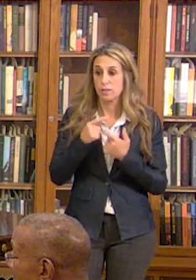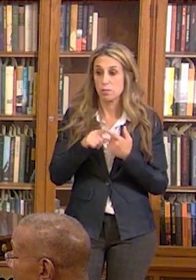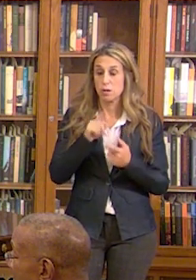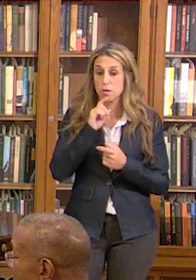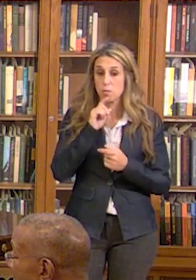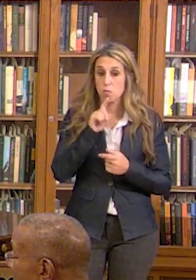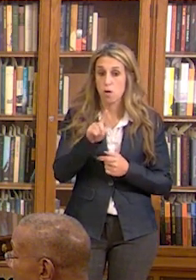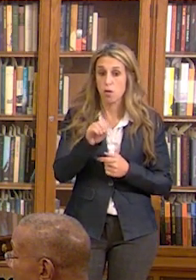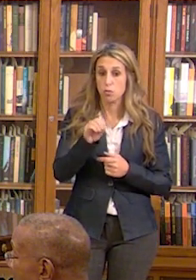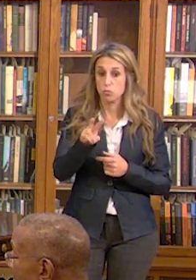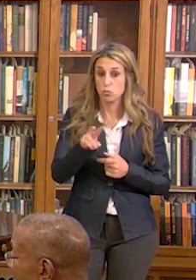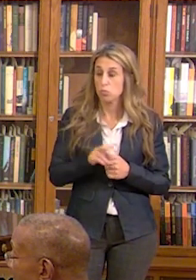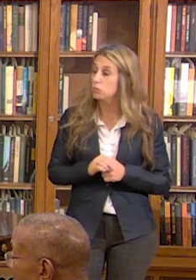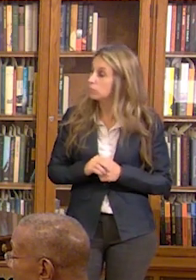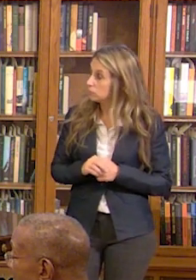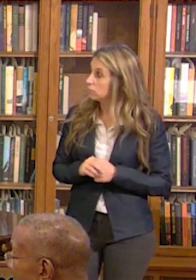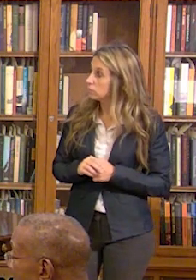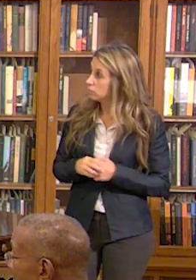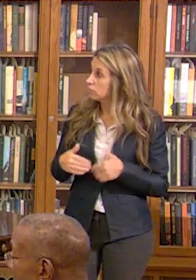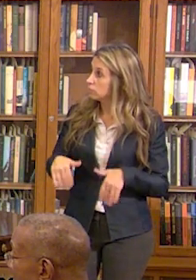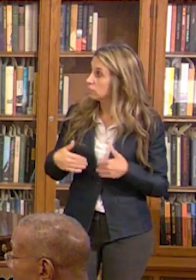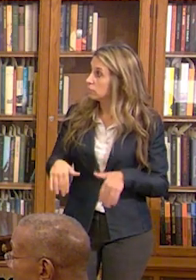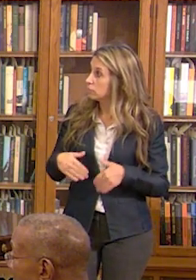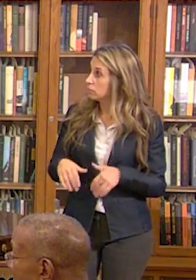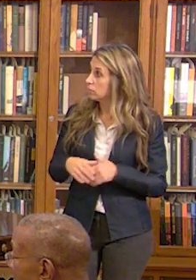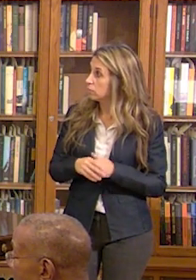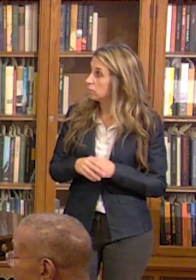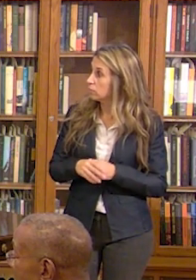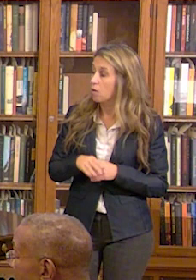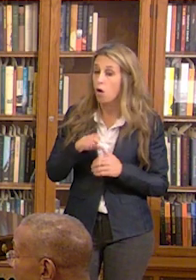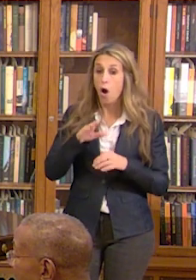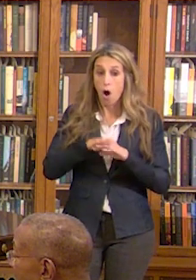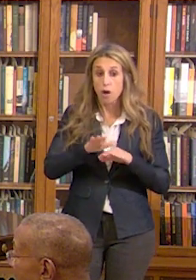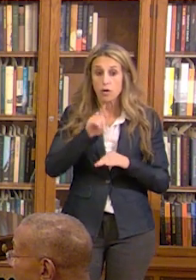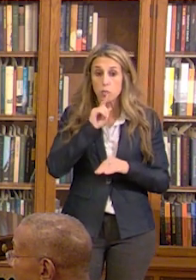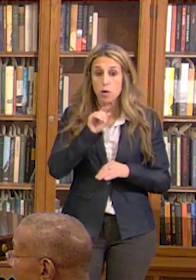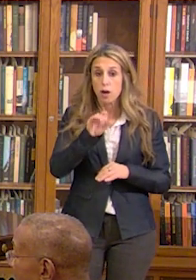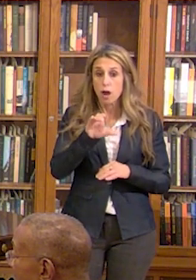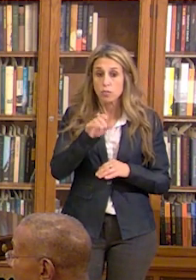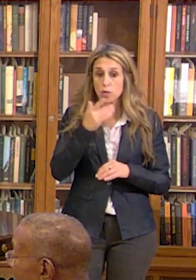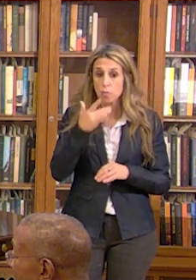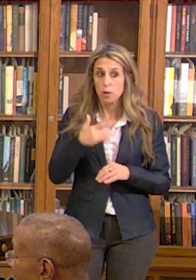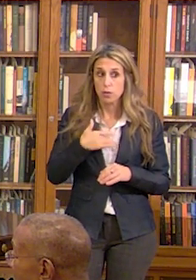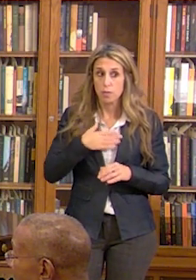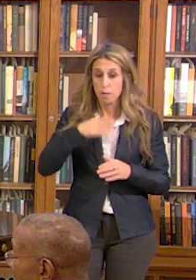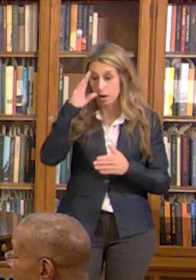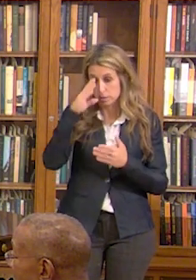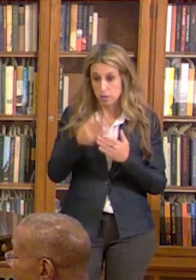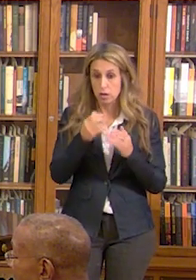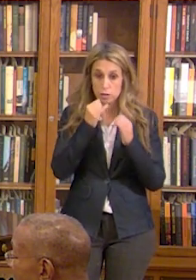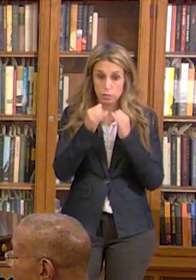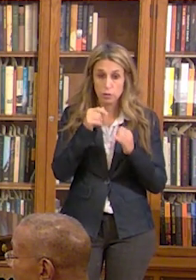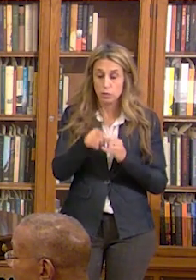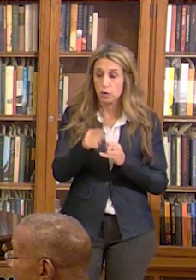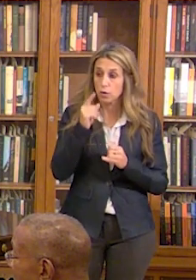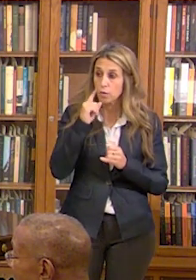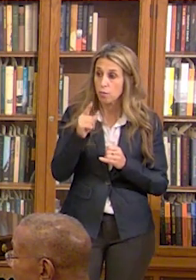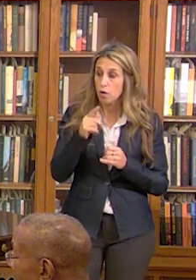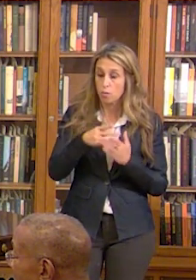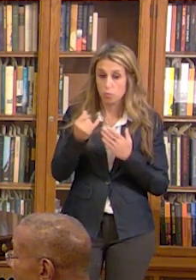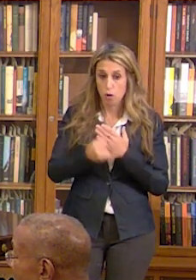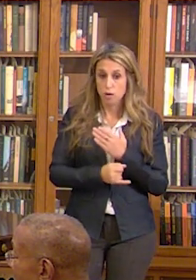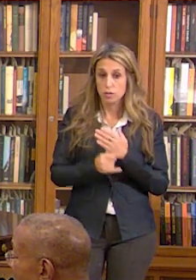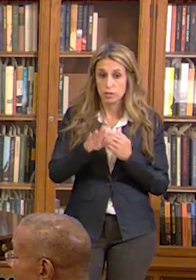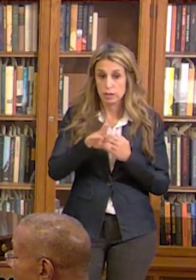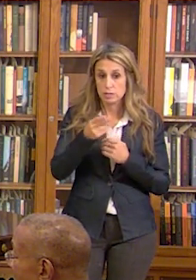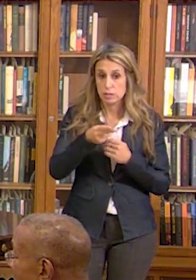102 years old and on 100 on 100th birthday my son interviewed her for a project in